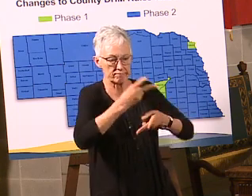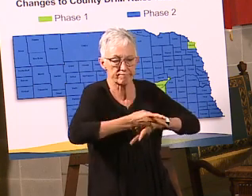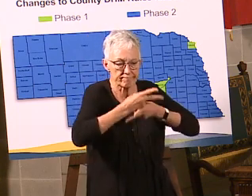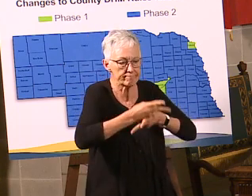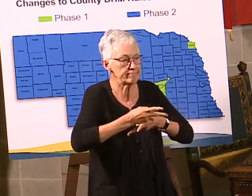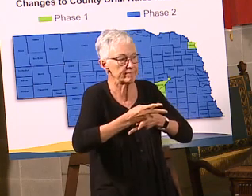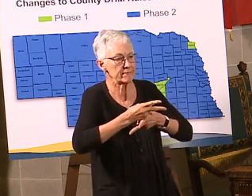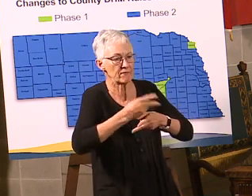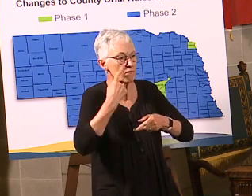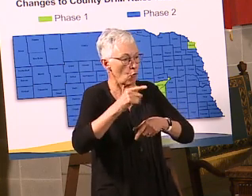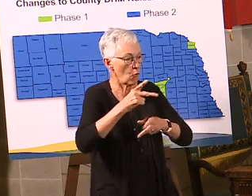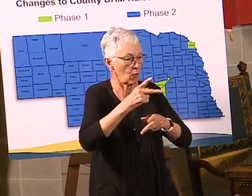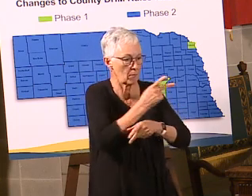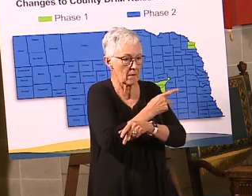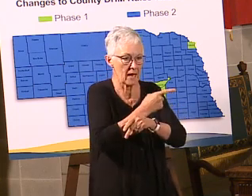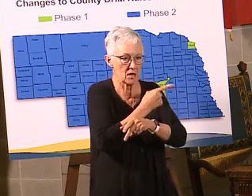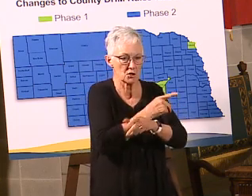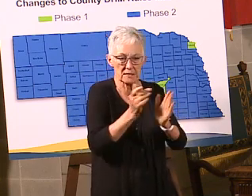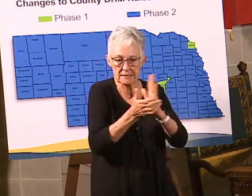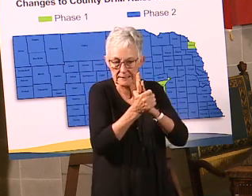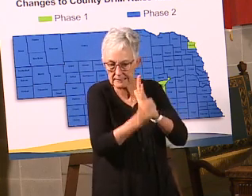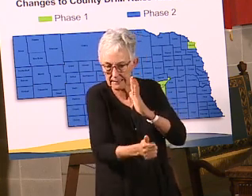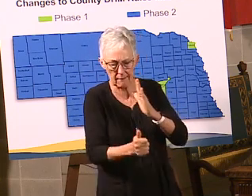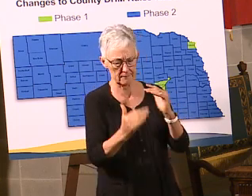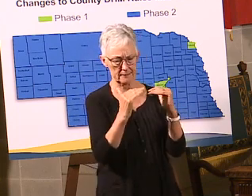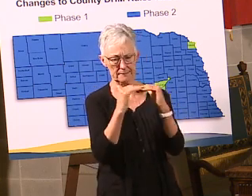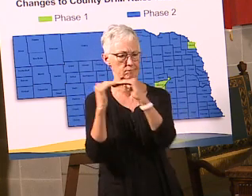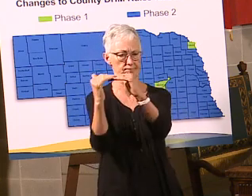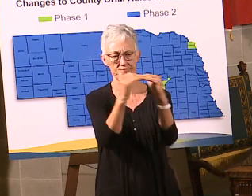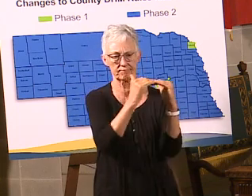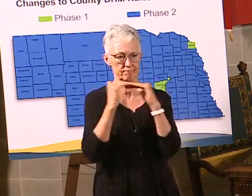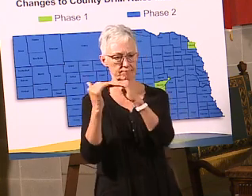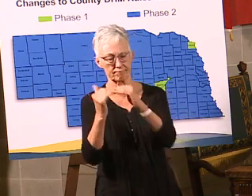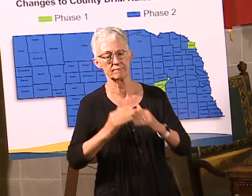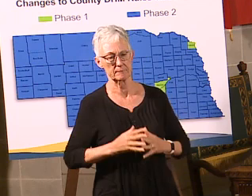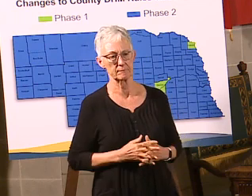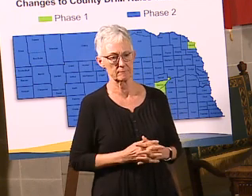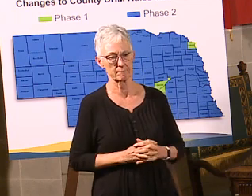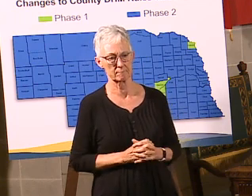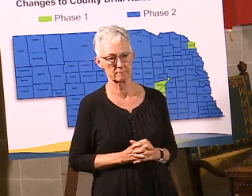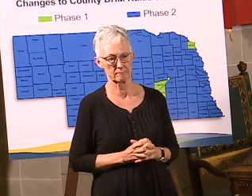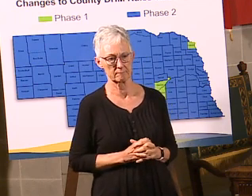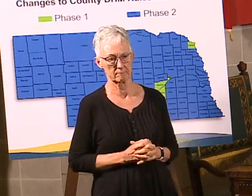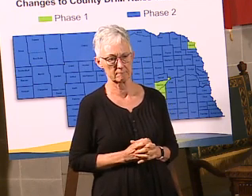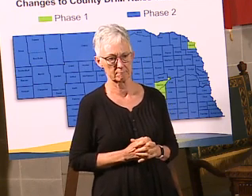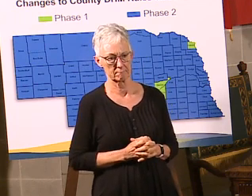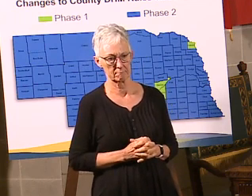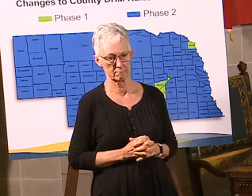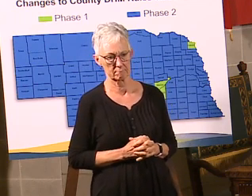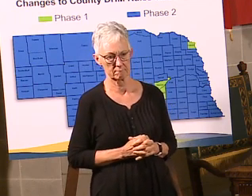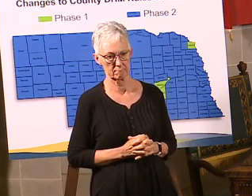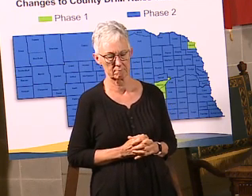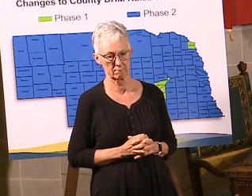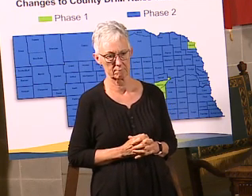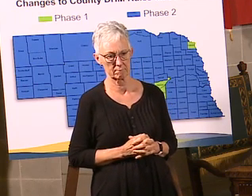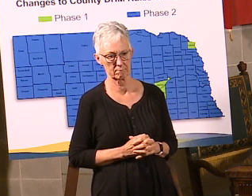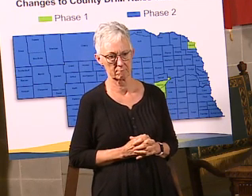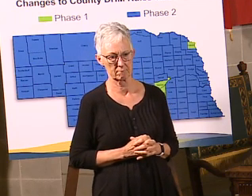Martha? I know that there's, the market for